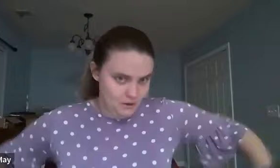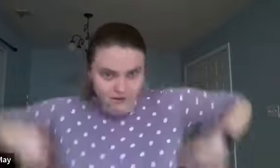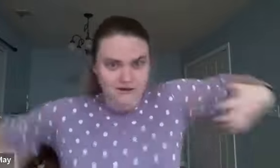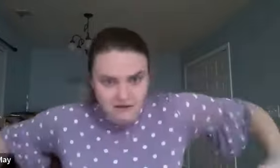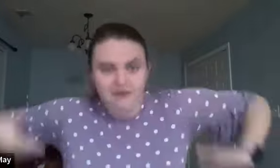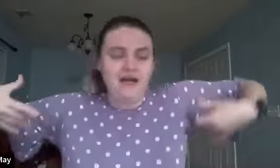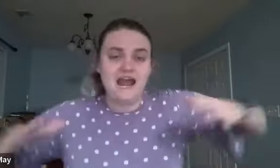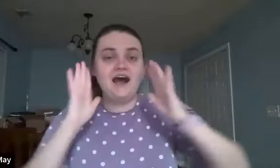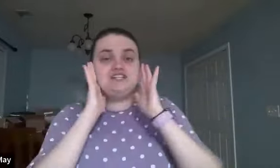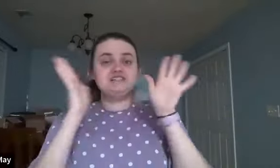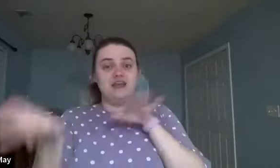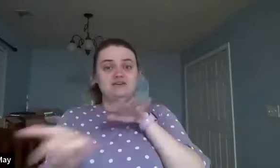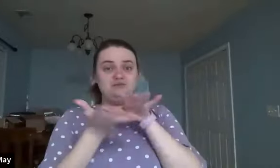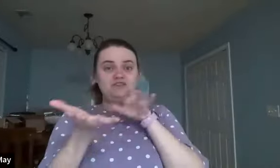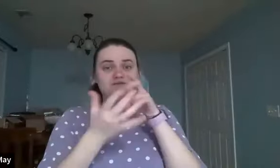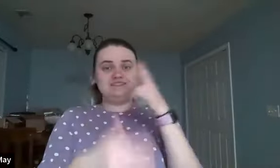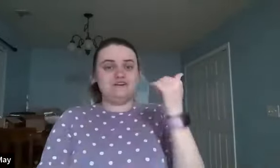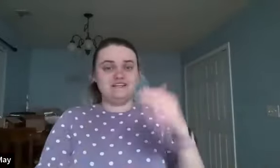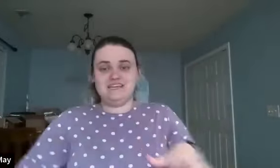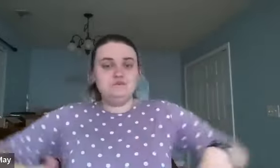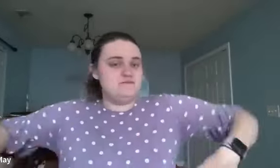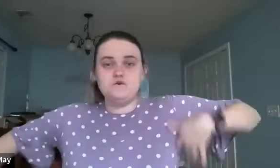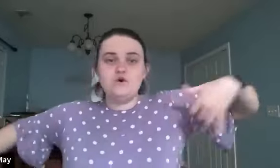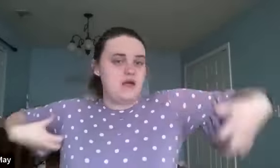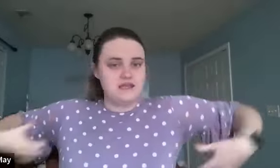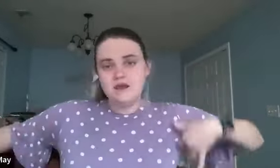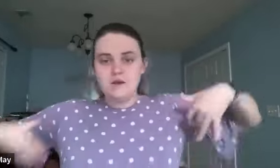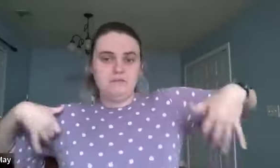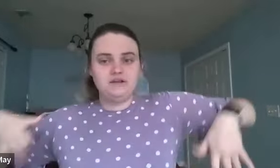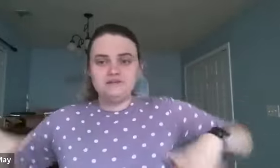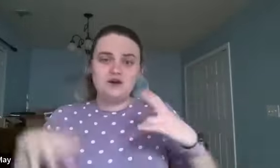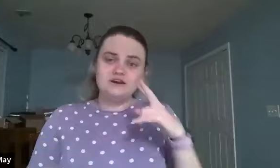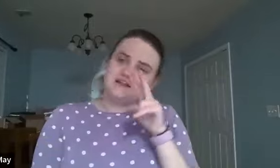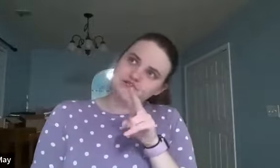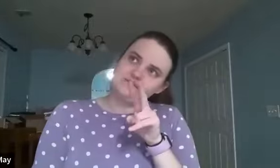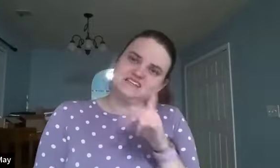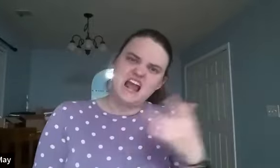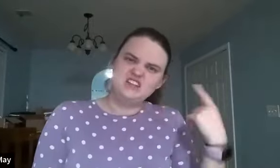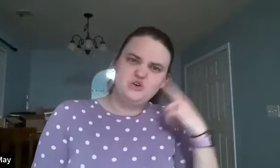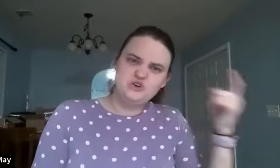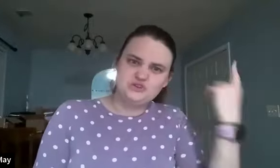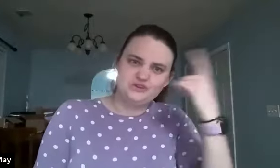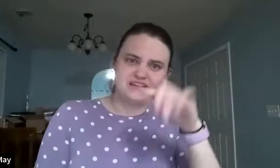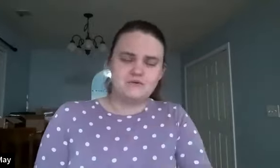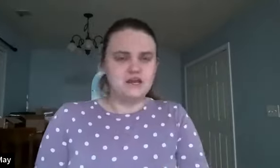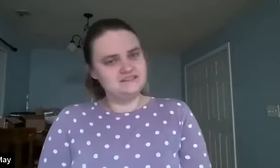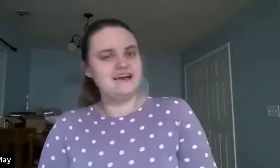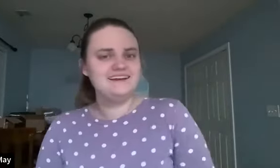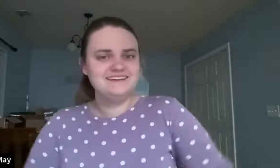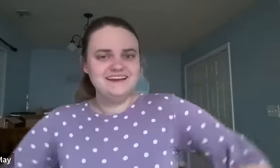whoa, and I just cackled. We thought it was the funniest thing. He went full like monkey mode, and I looked at him and I said, I told her you looked like one. He's like, I